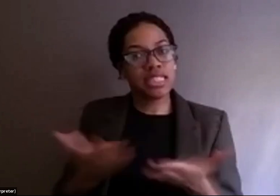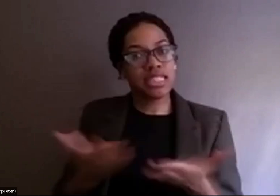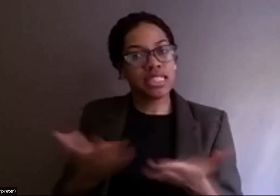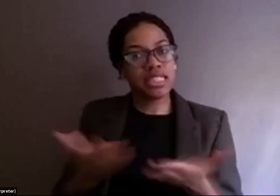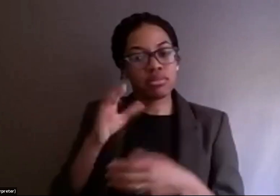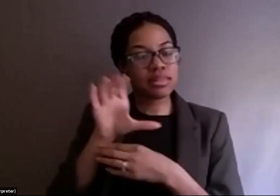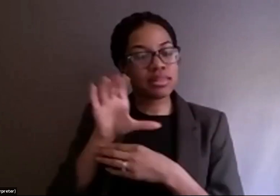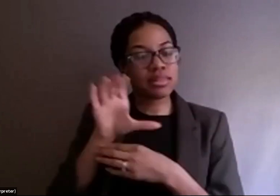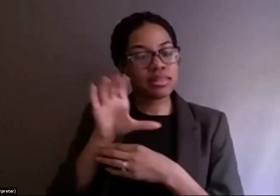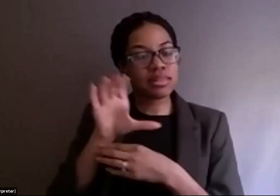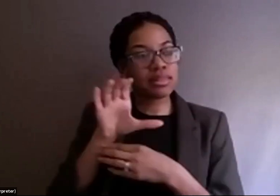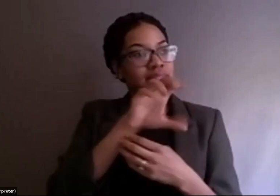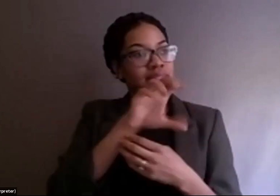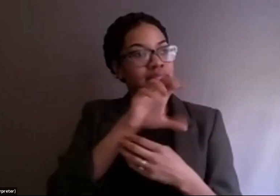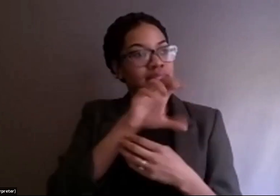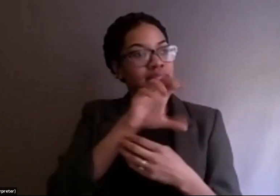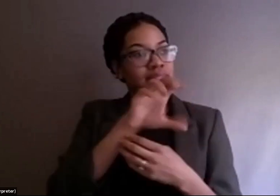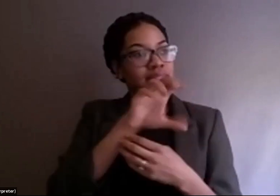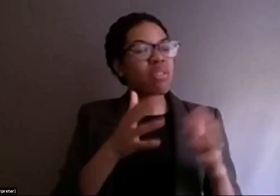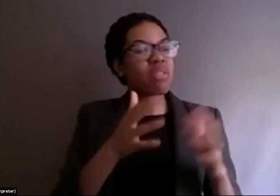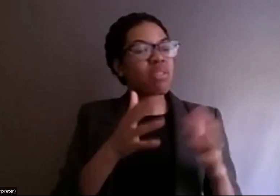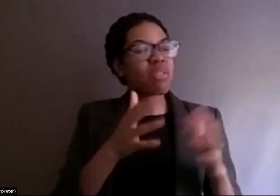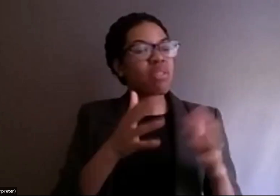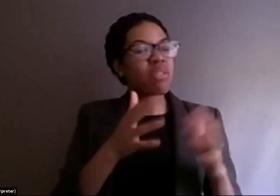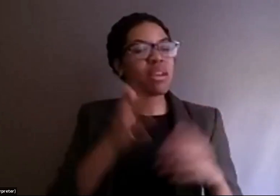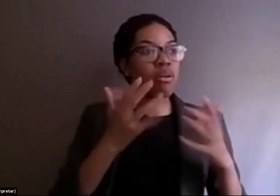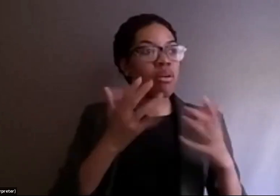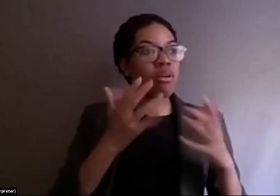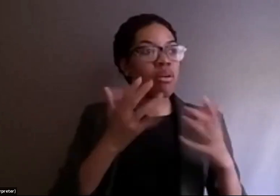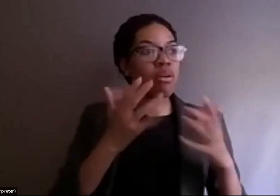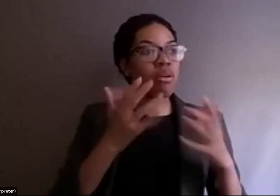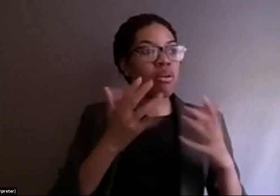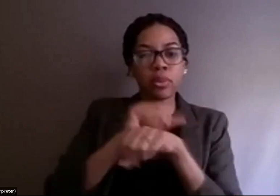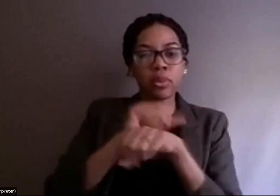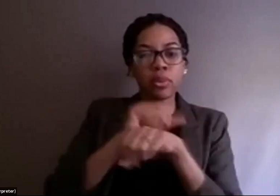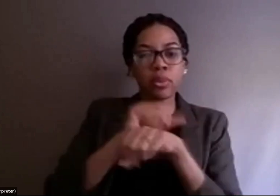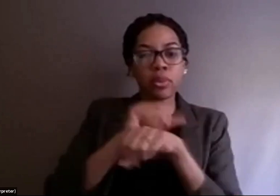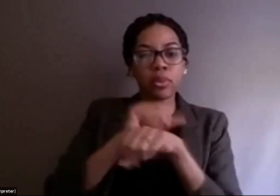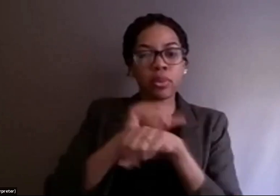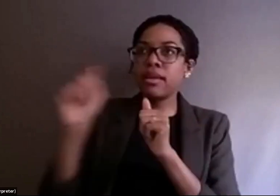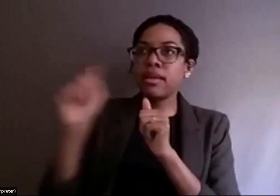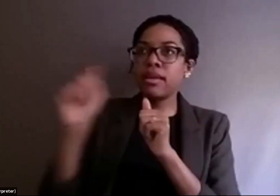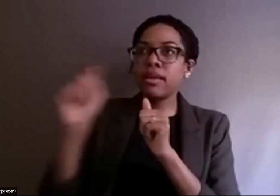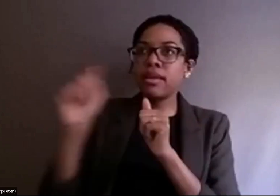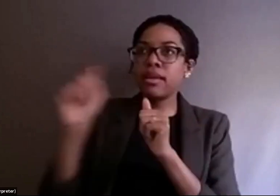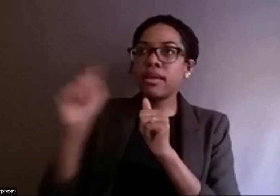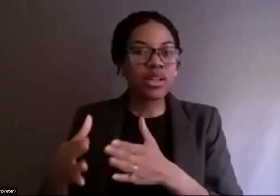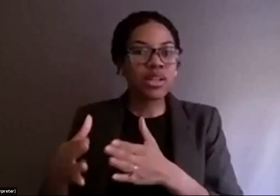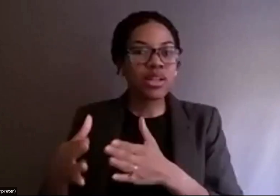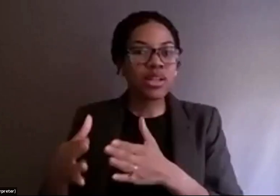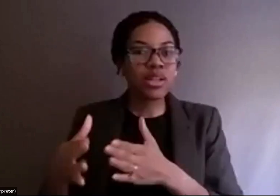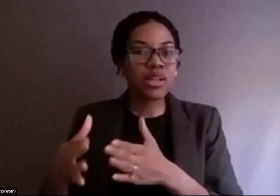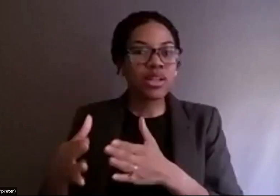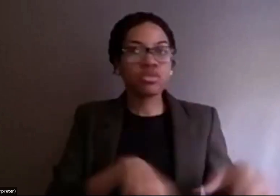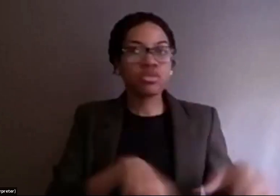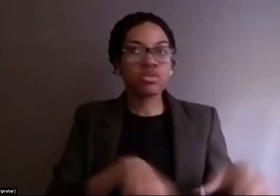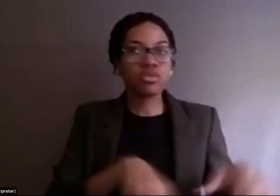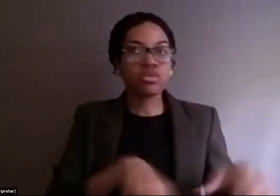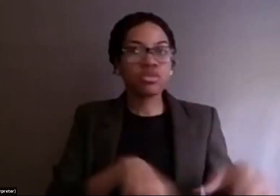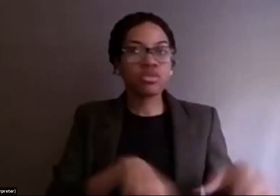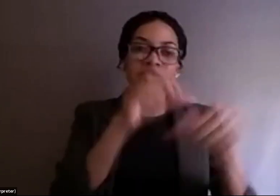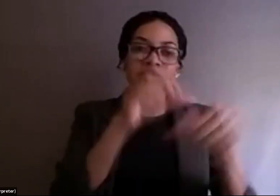people who'd already been doing base building work. So this is the 150th anniversary of the 15th